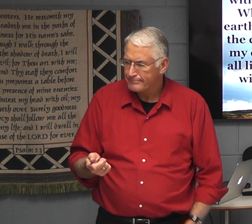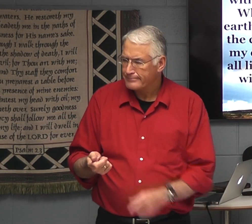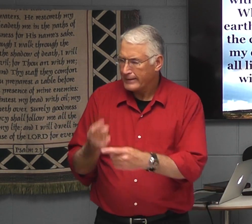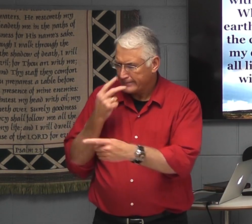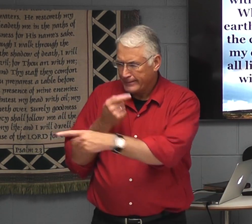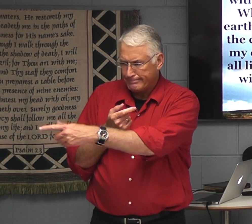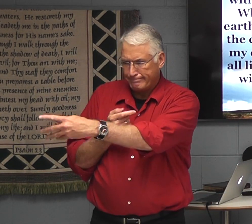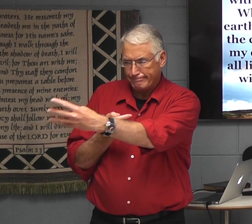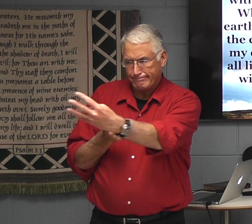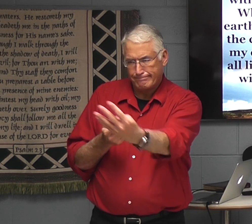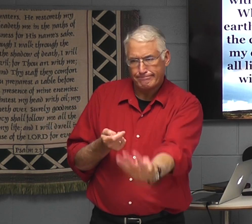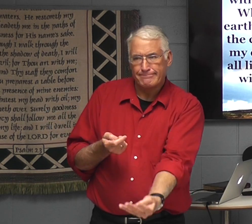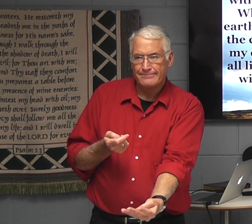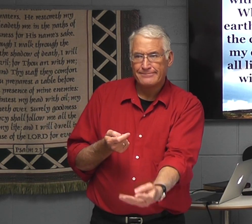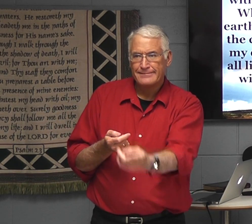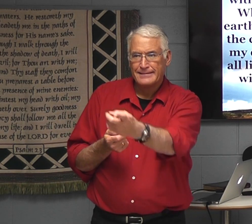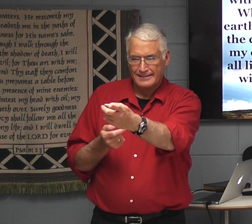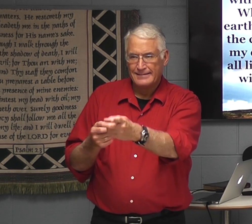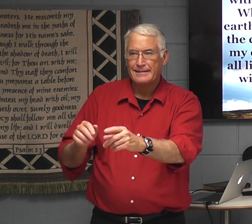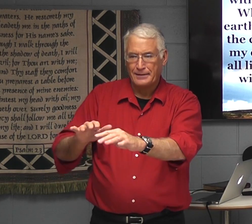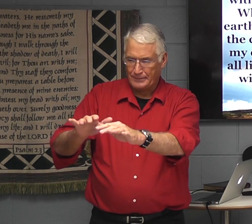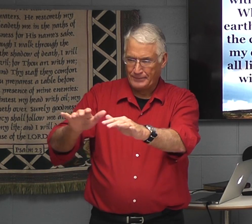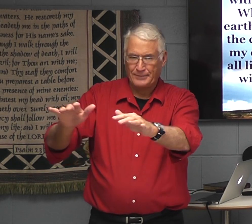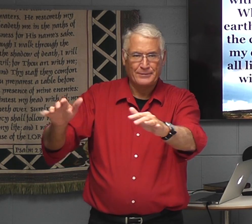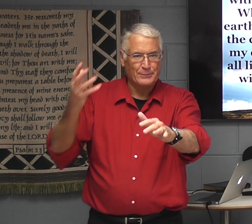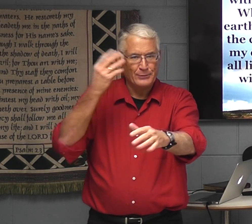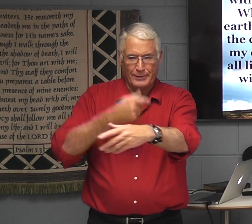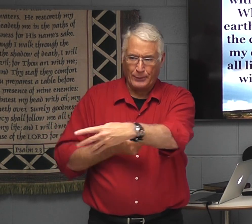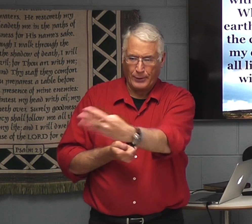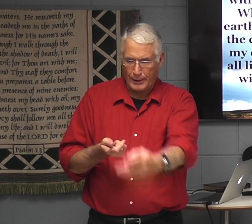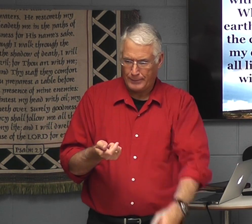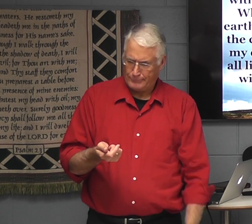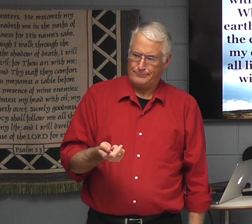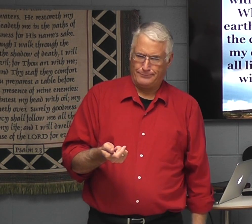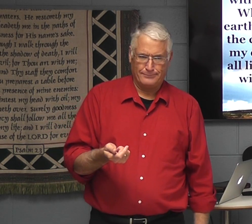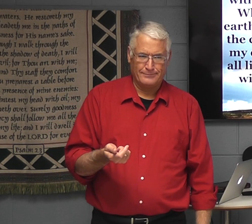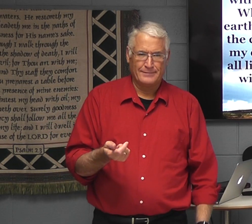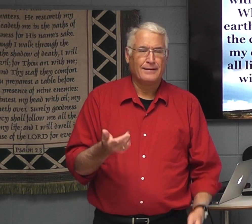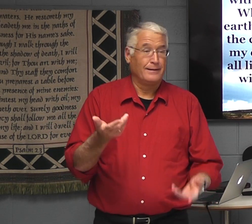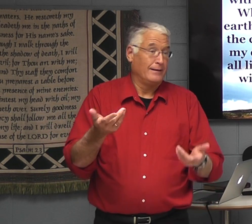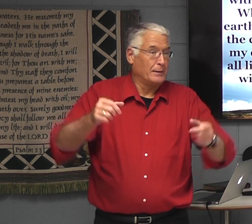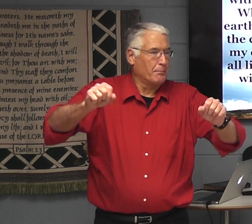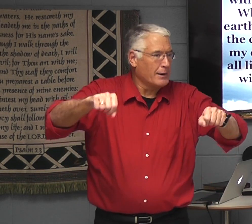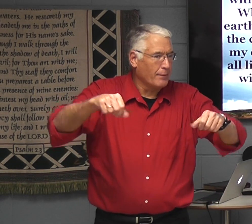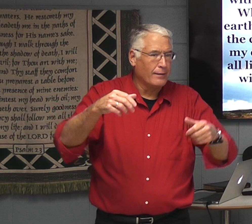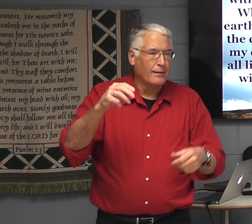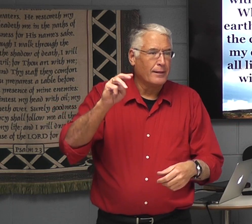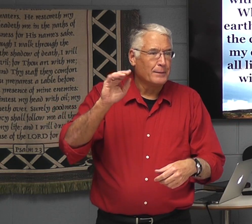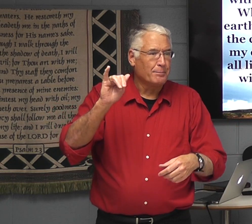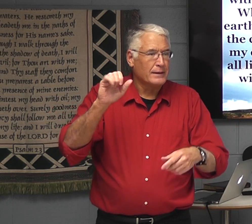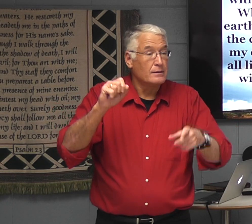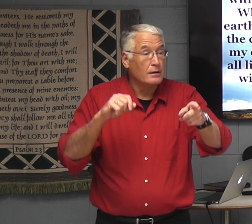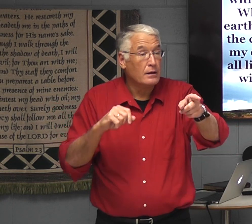You know, when you use a water hose and you see the small little rainbow, the sprinkles, the prism. You know, it's